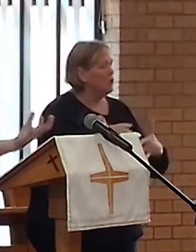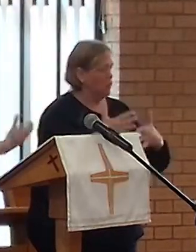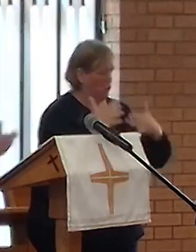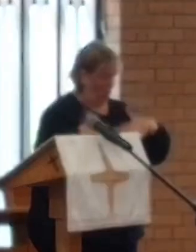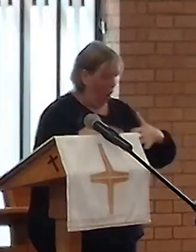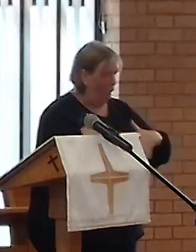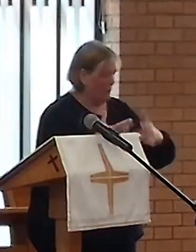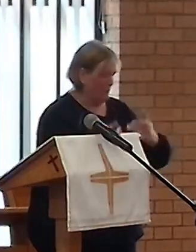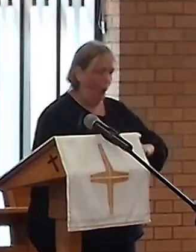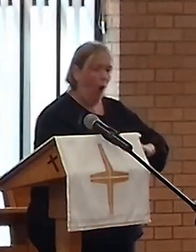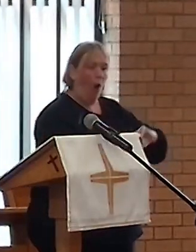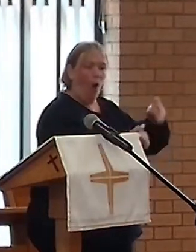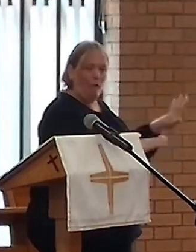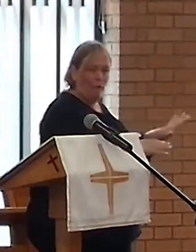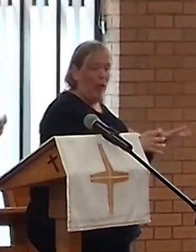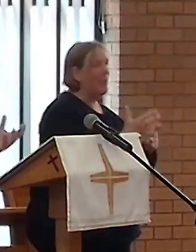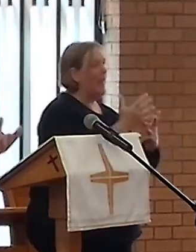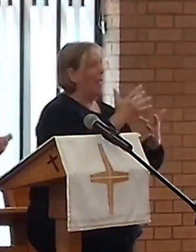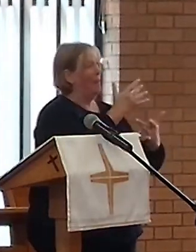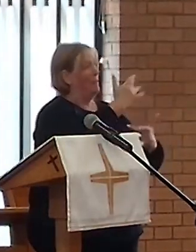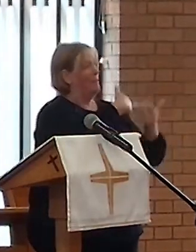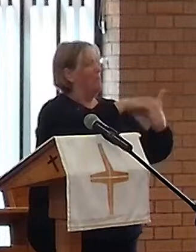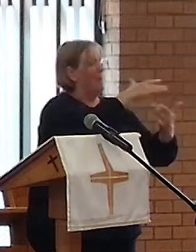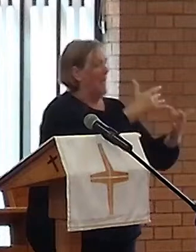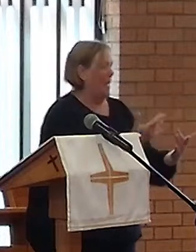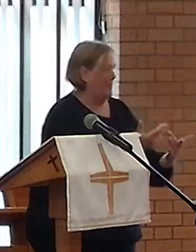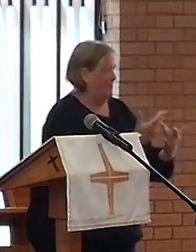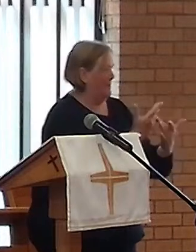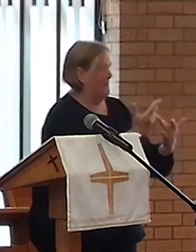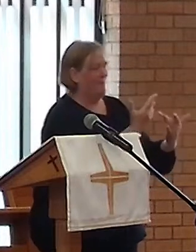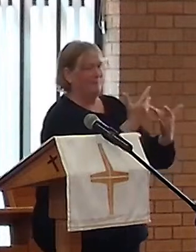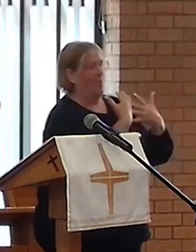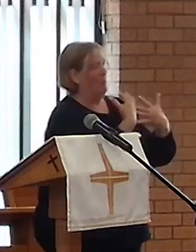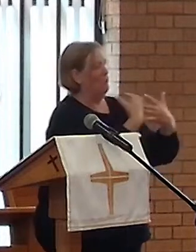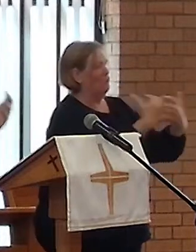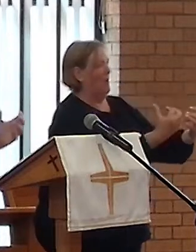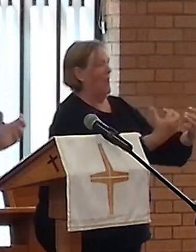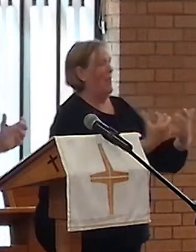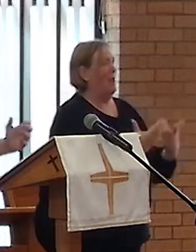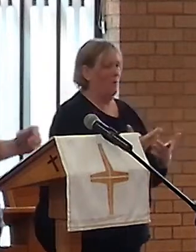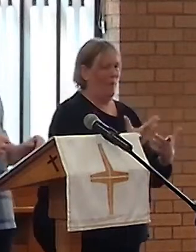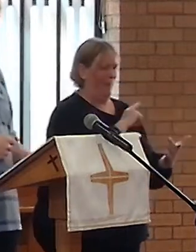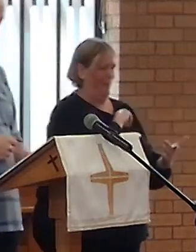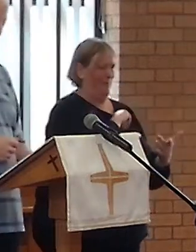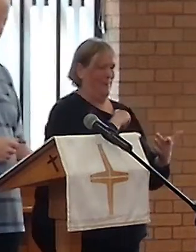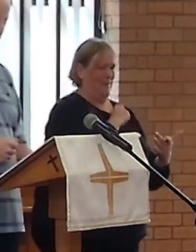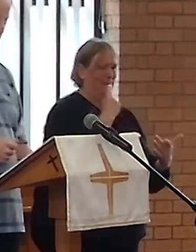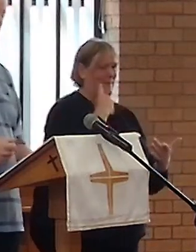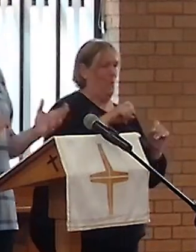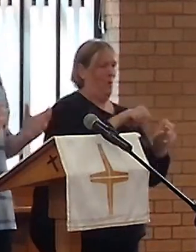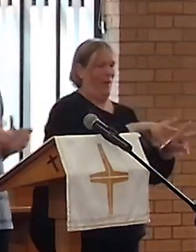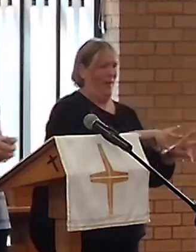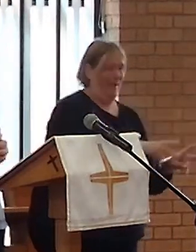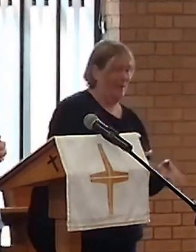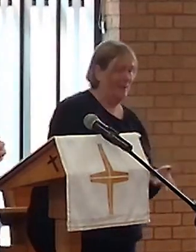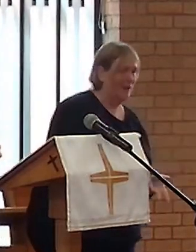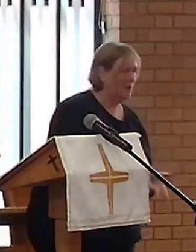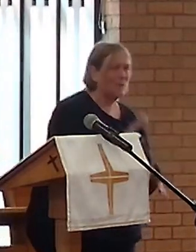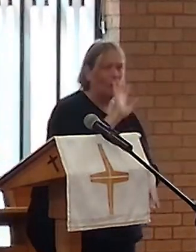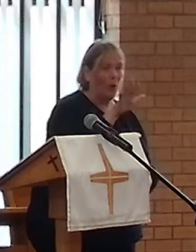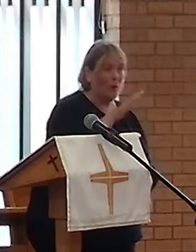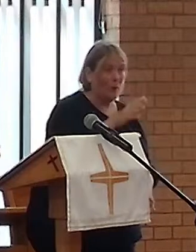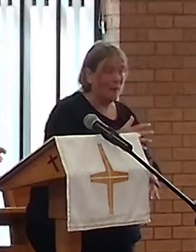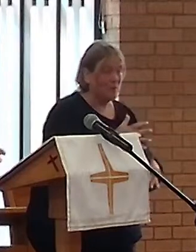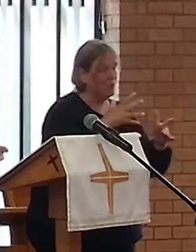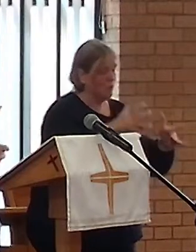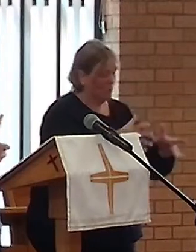be like everybody else because it's so much easier. We're called to be distinctive, to retain our Christian